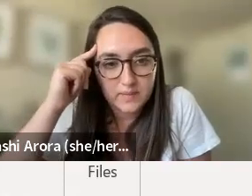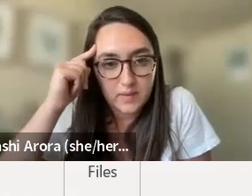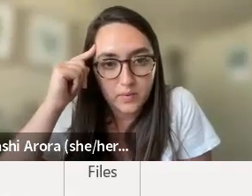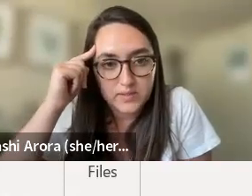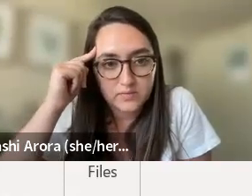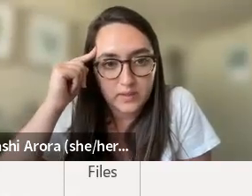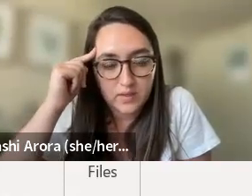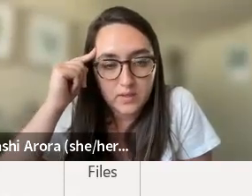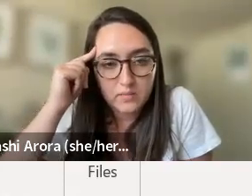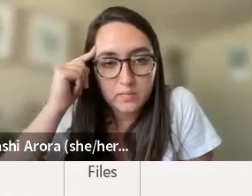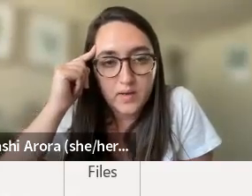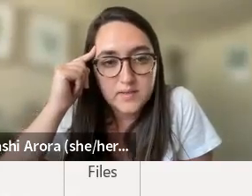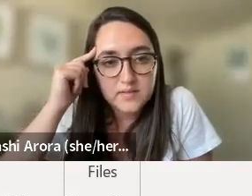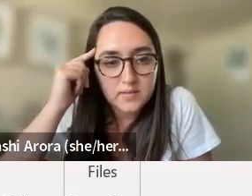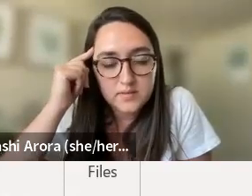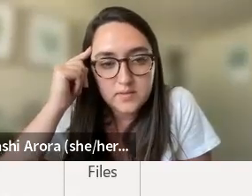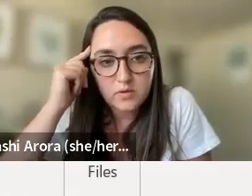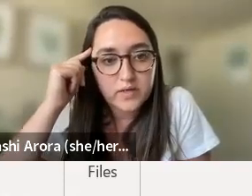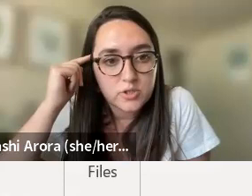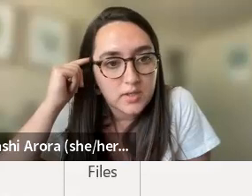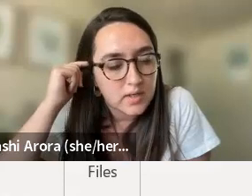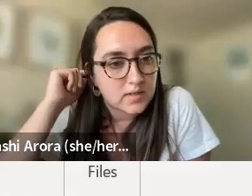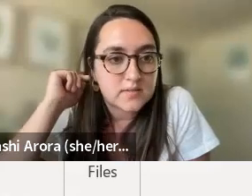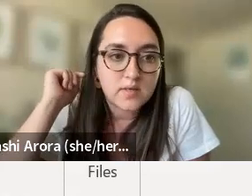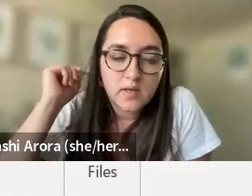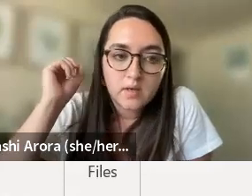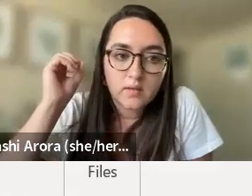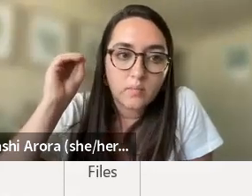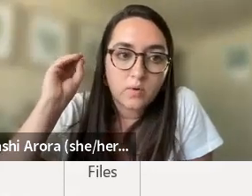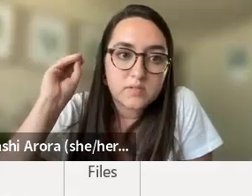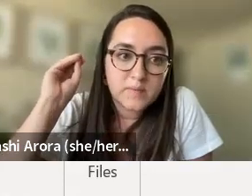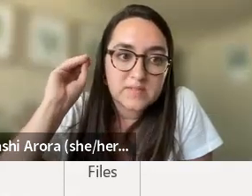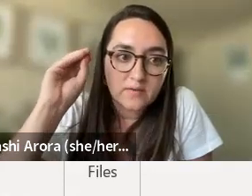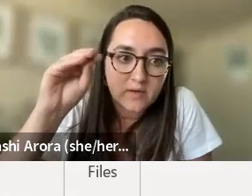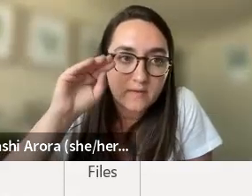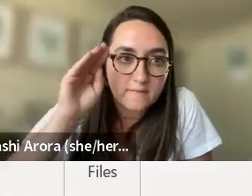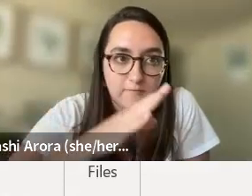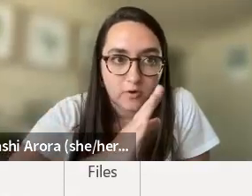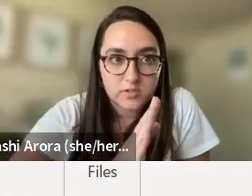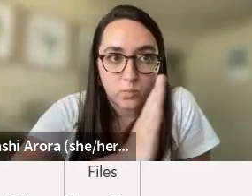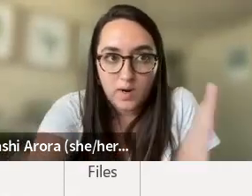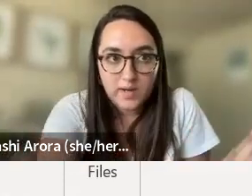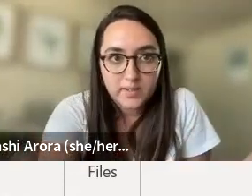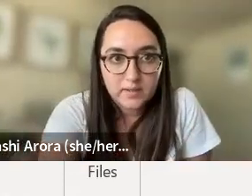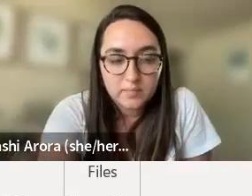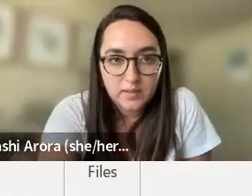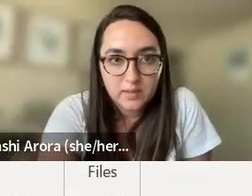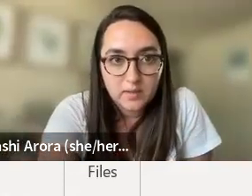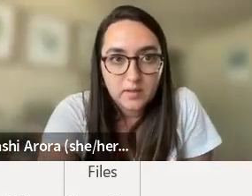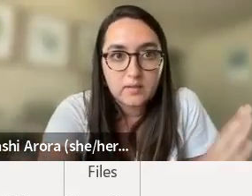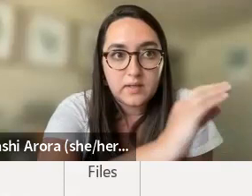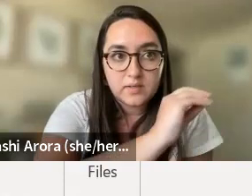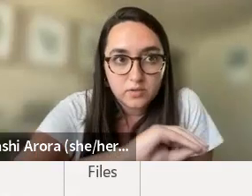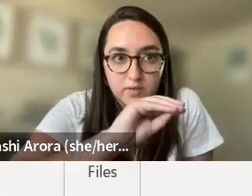this is maybe a point of like process consideration, is the more specific the first why can